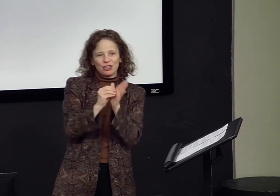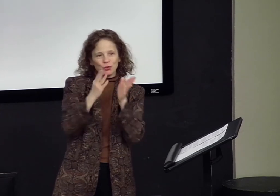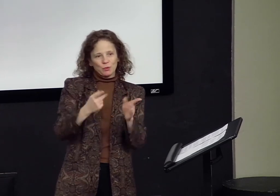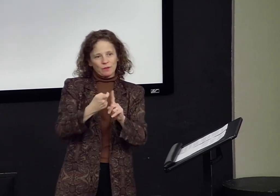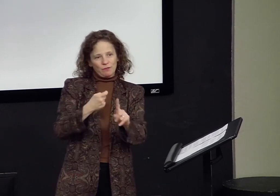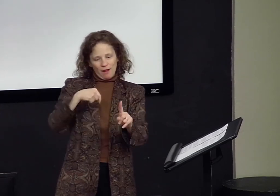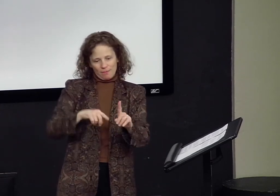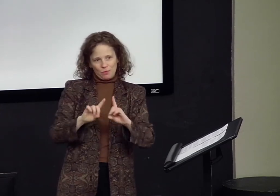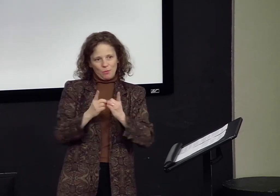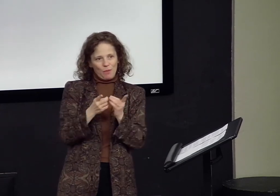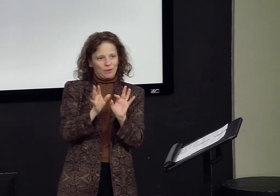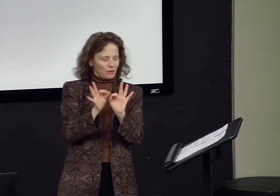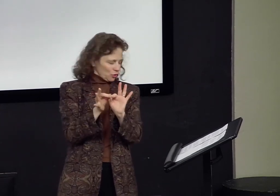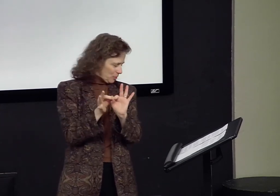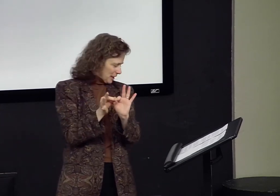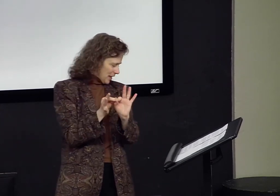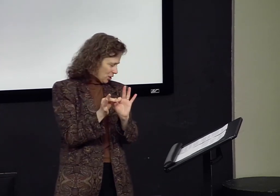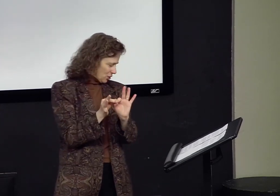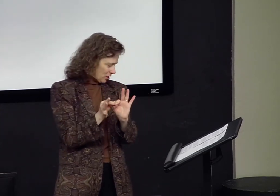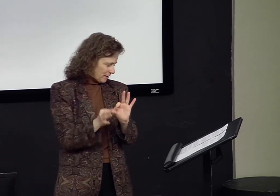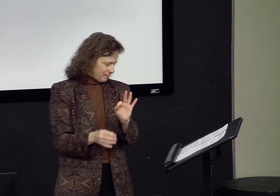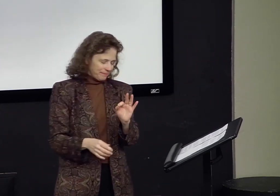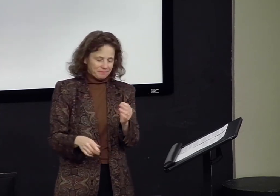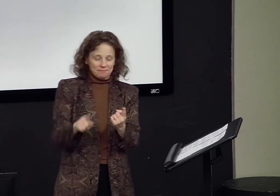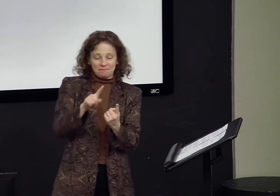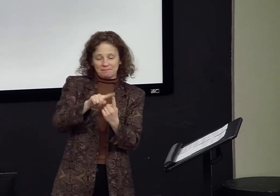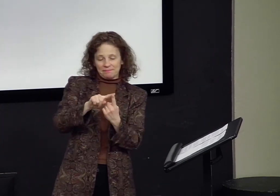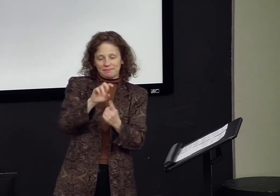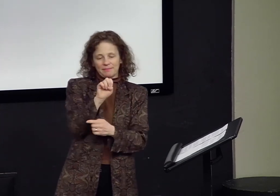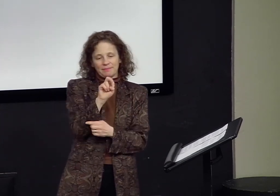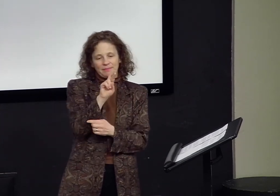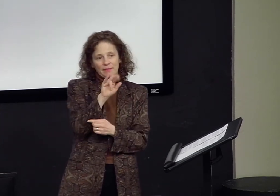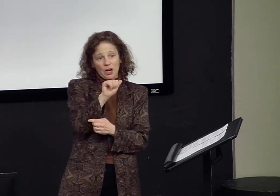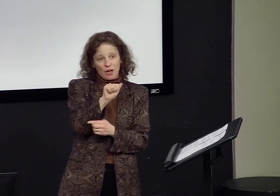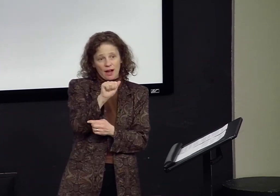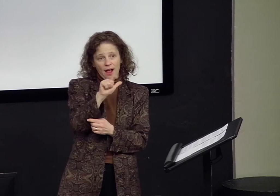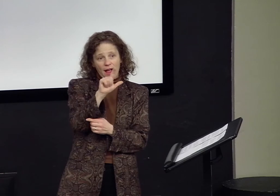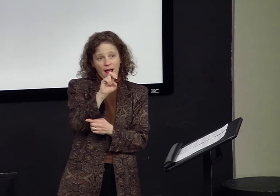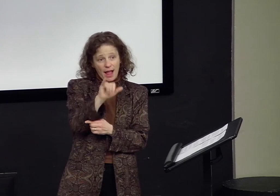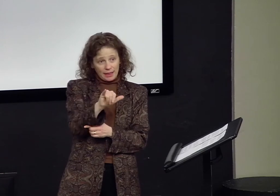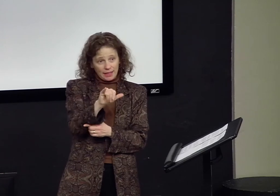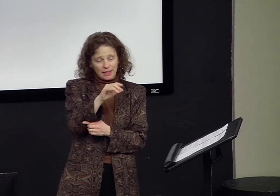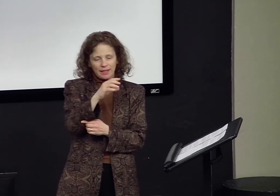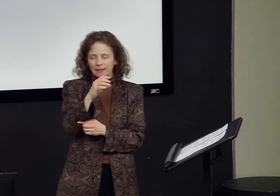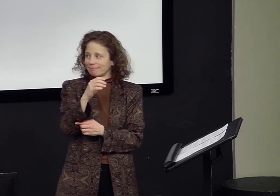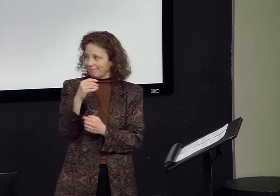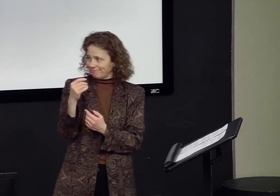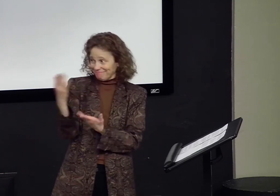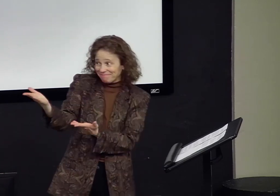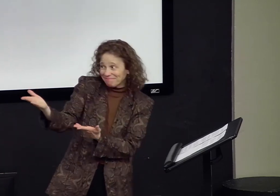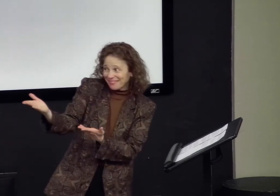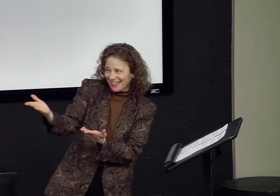For today's lecture, we have two students who are within the PhD program here at Gallaudet. First, Erica Alley,